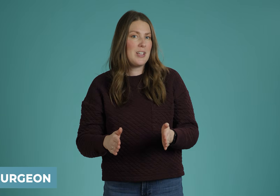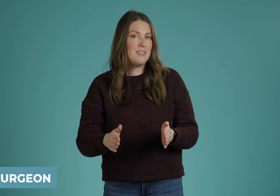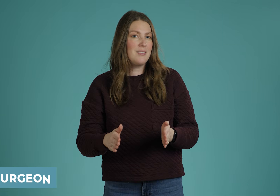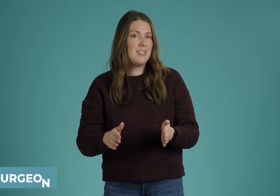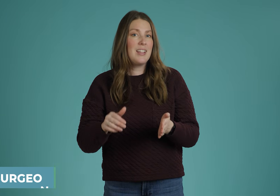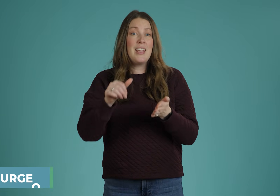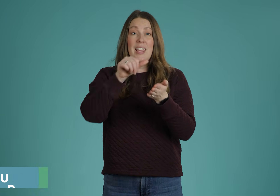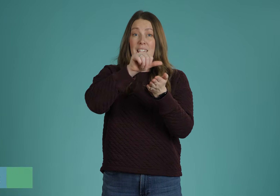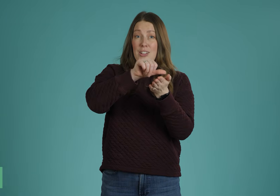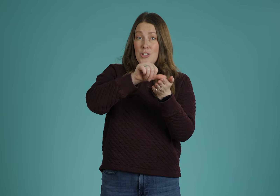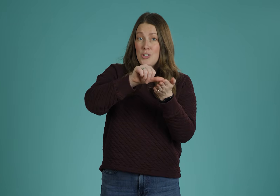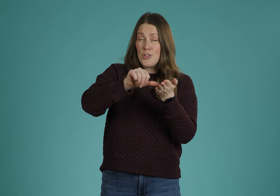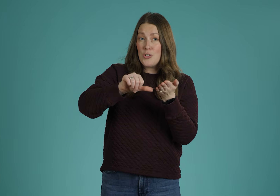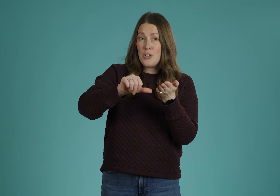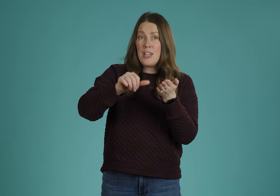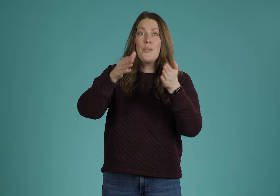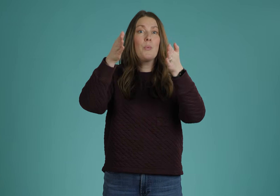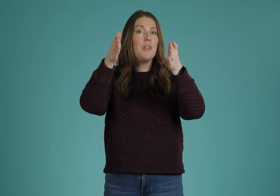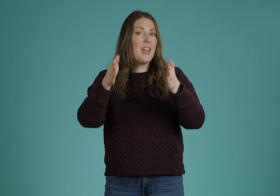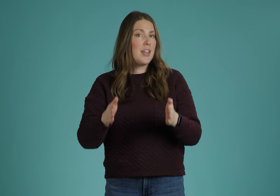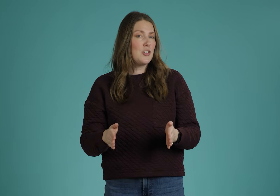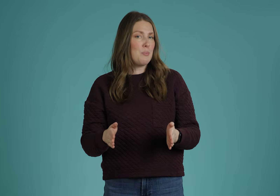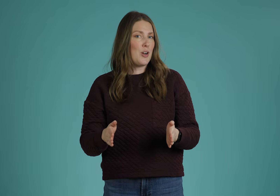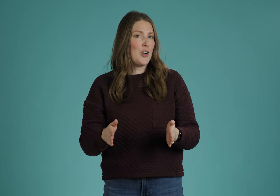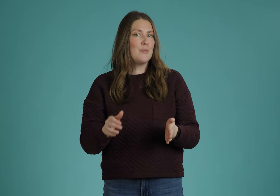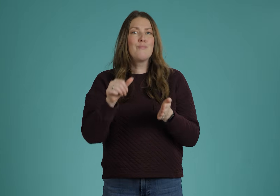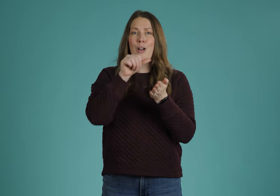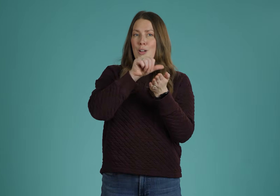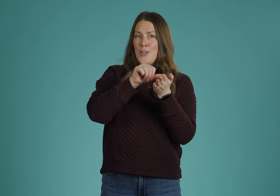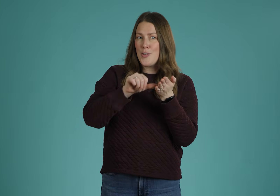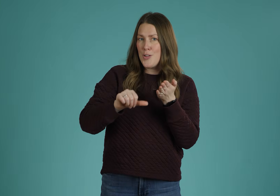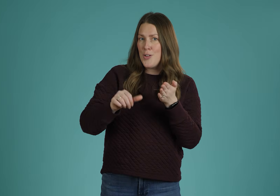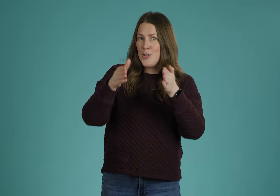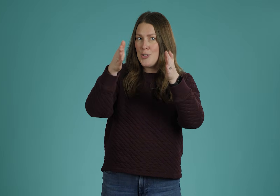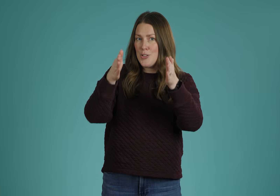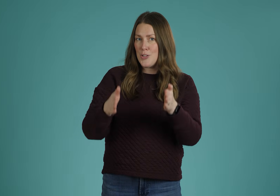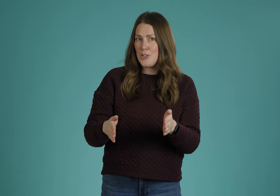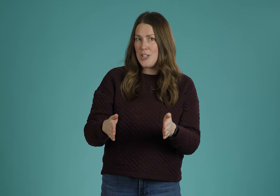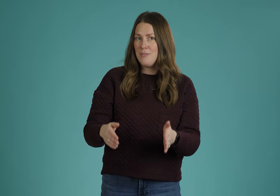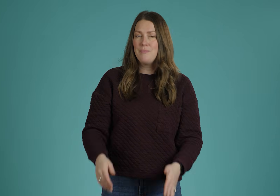surgeon. It's surgery with the agent marker. Surgeon.